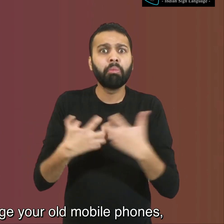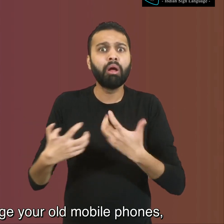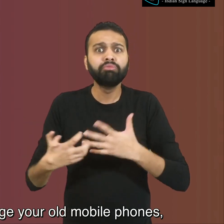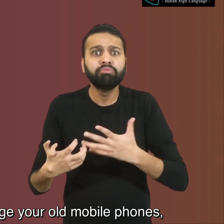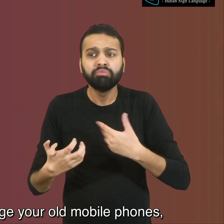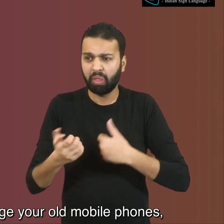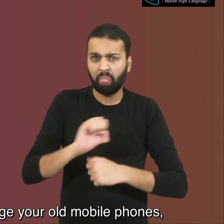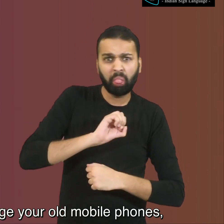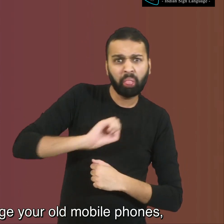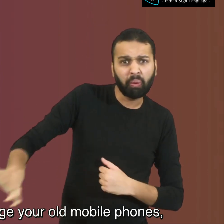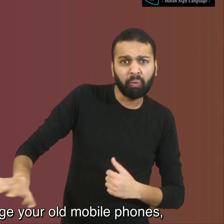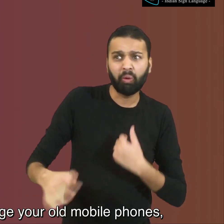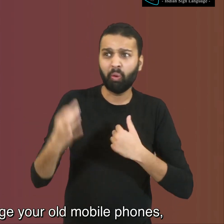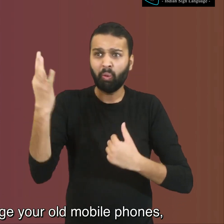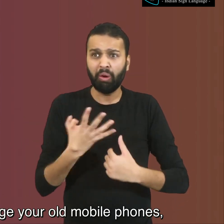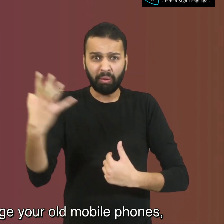need to change your old mobile phones,